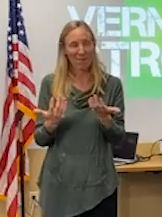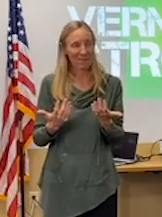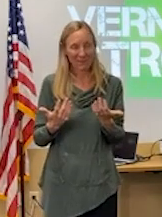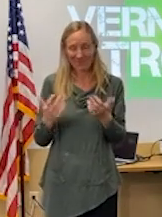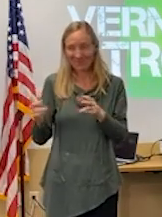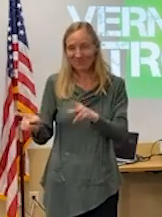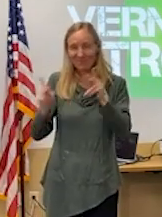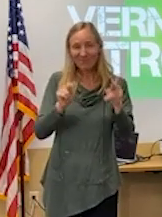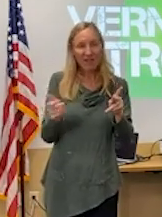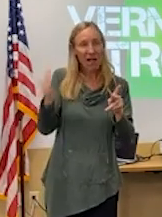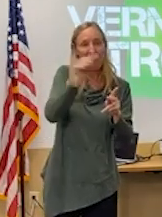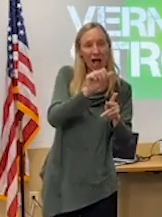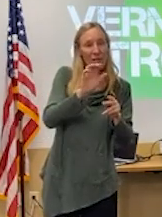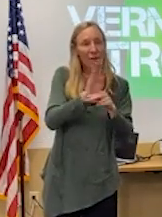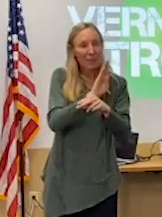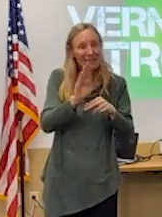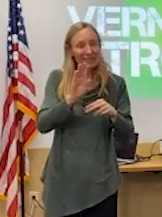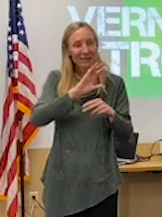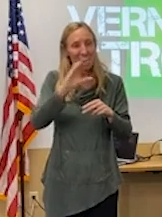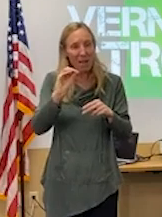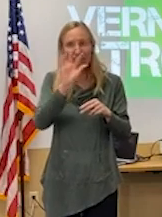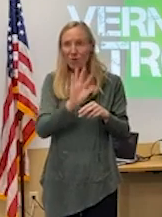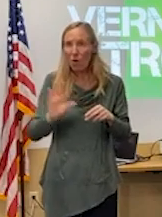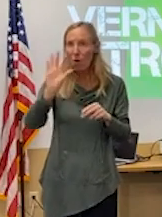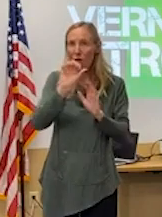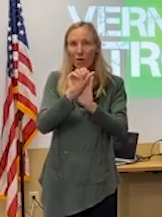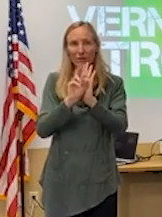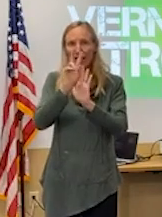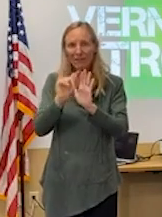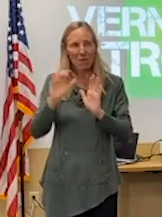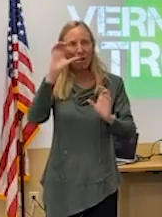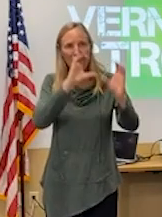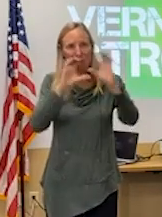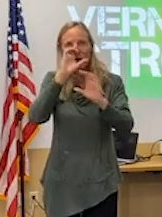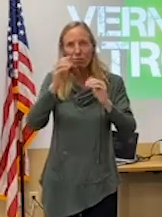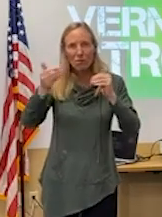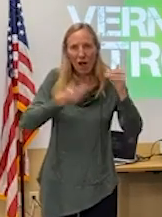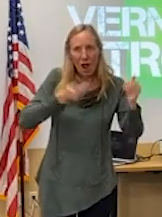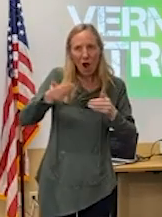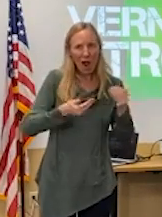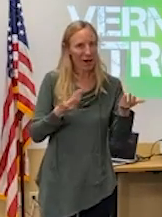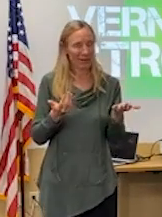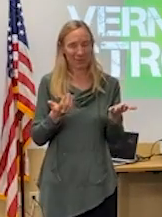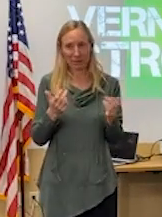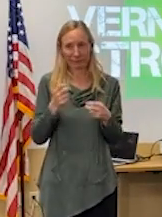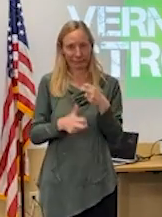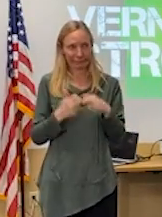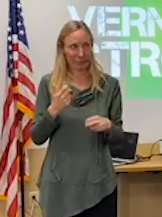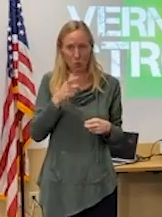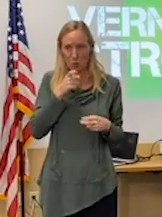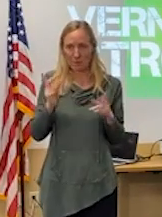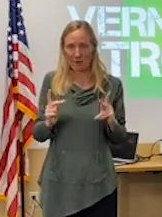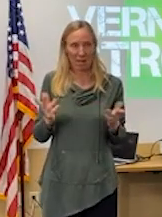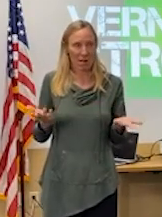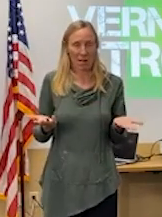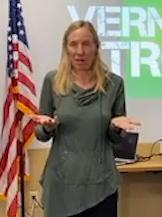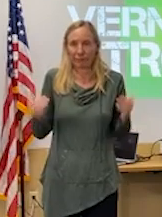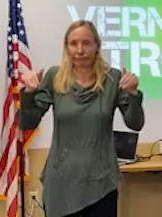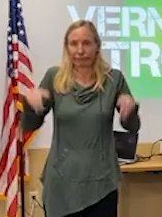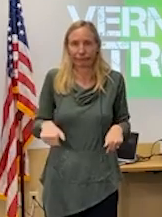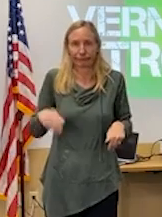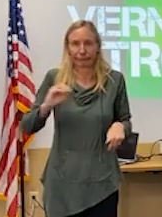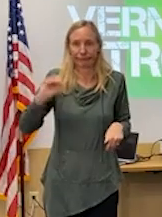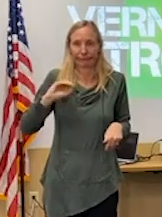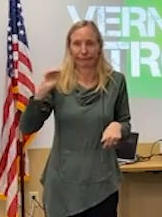state, but it's difficult because we don't have the people here. And so we